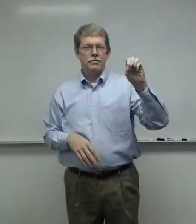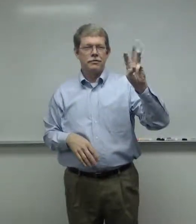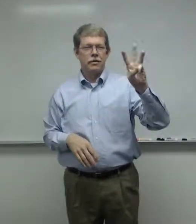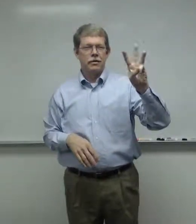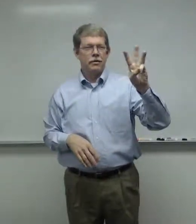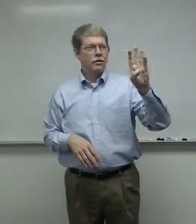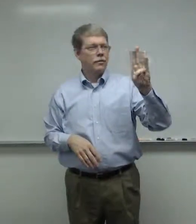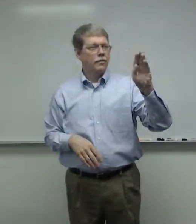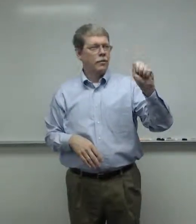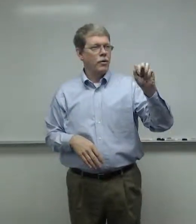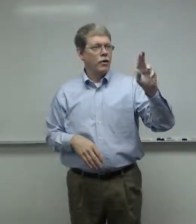Snowboard.